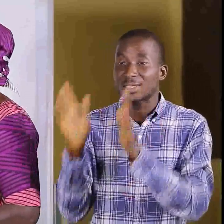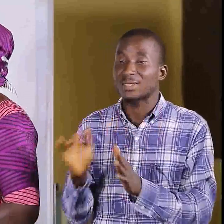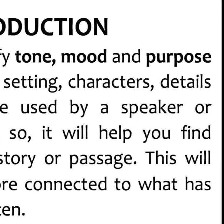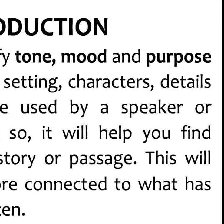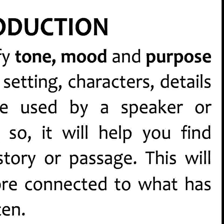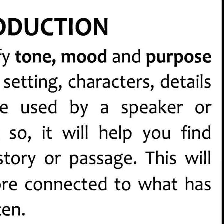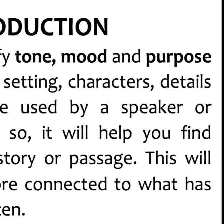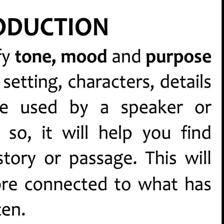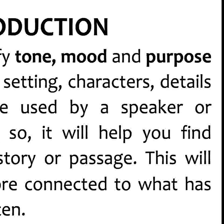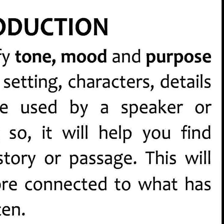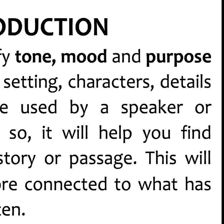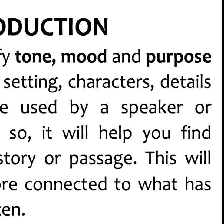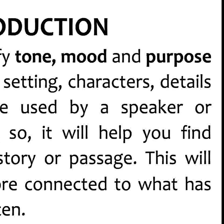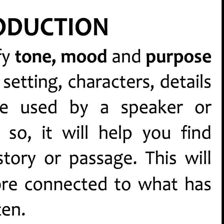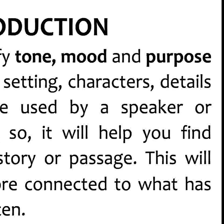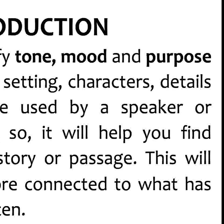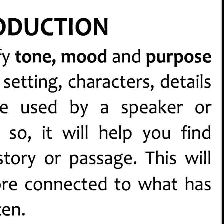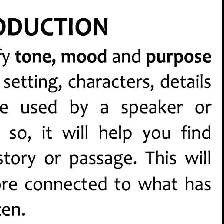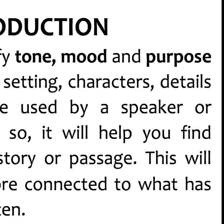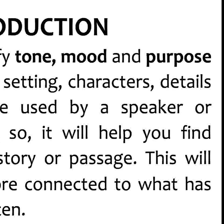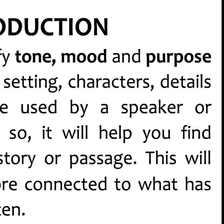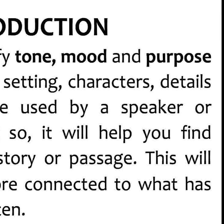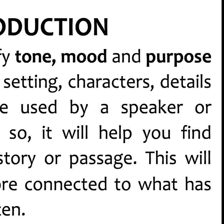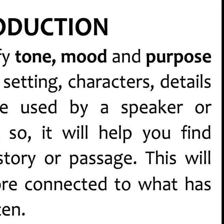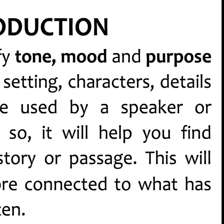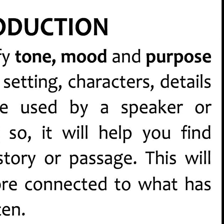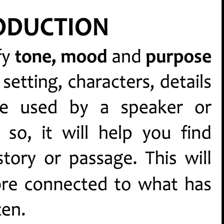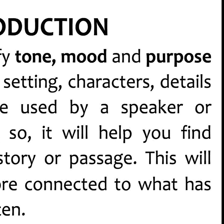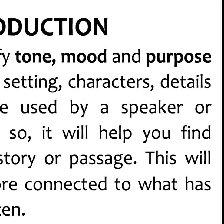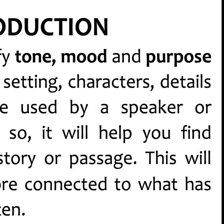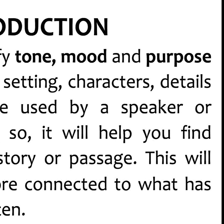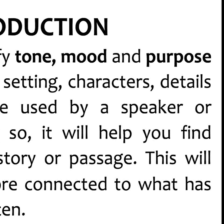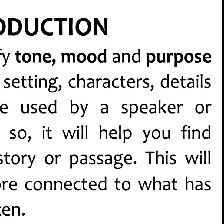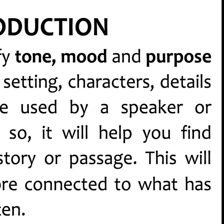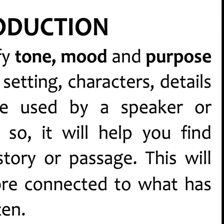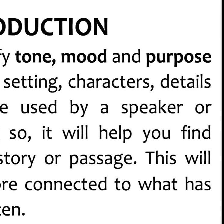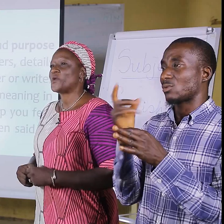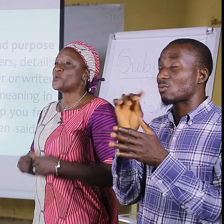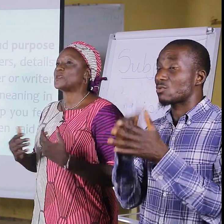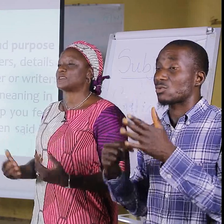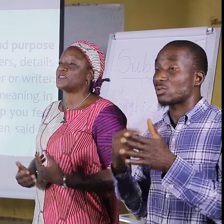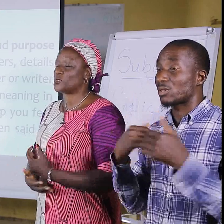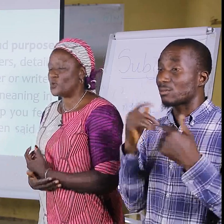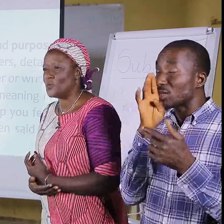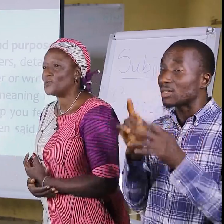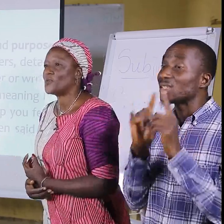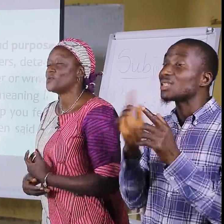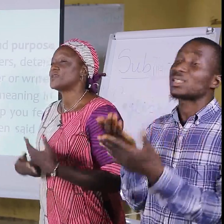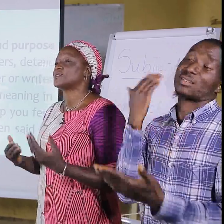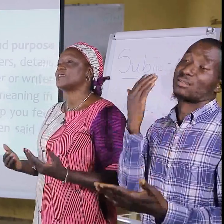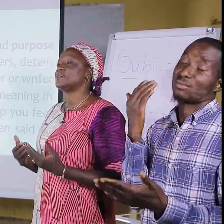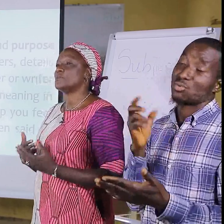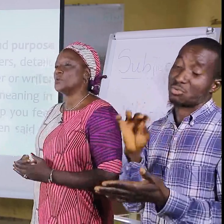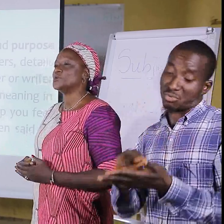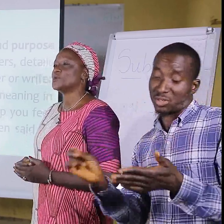better. This will help you feel more connected to what has been said or written. When you understand the tone, when